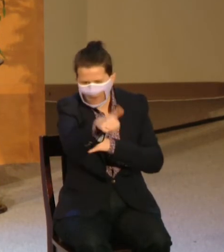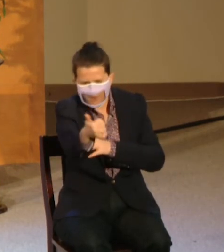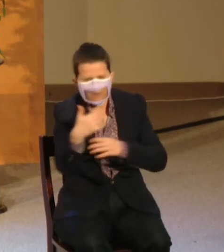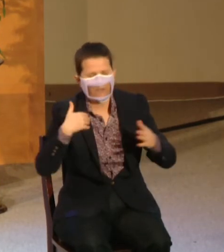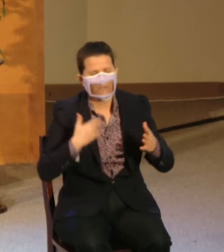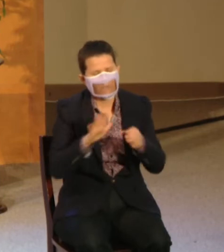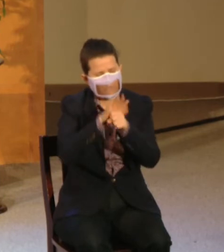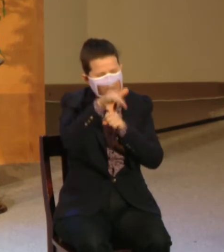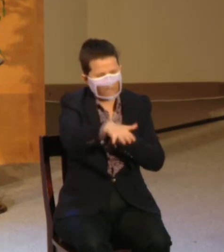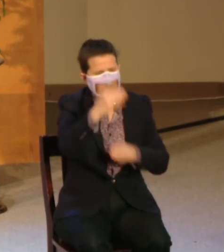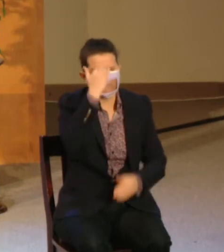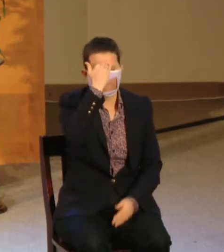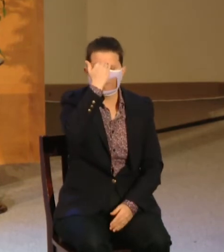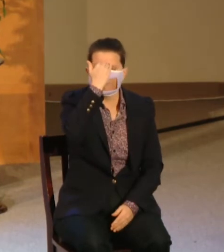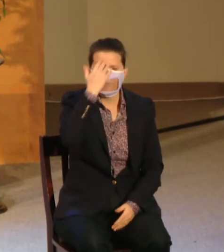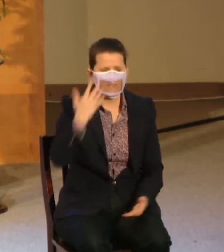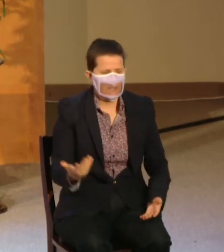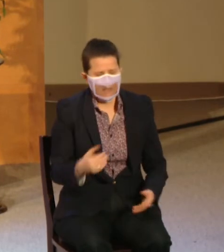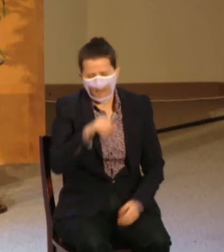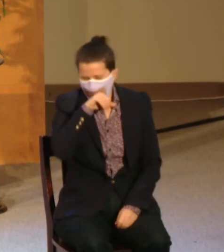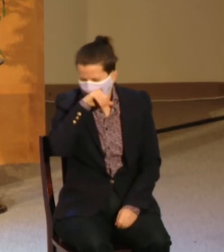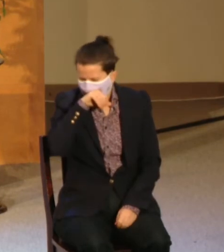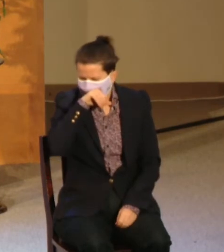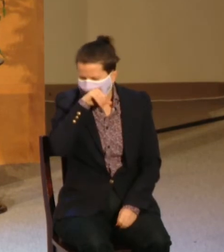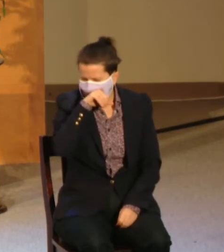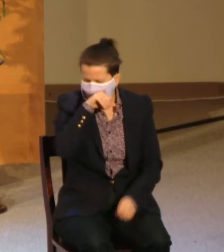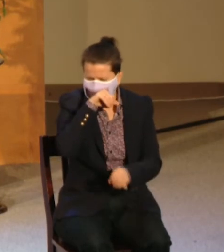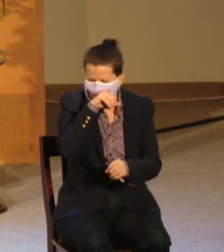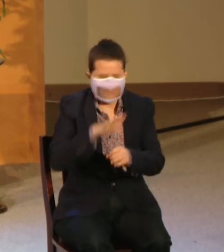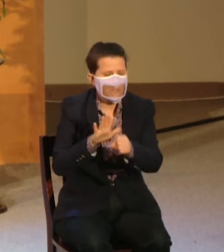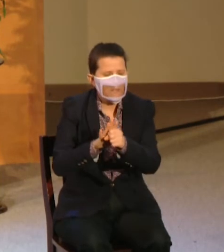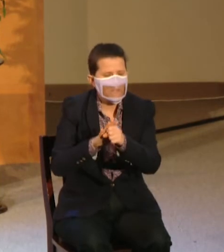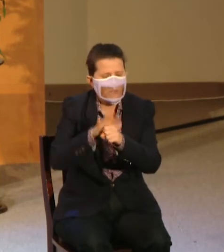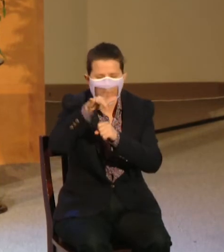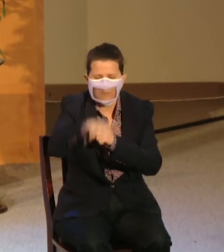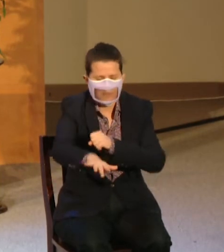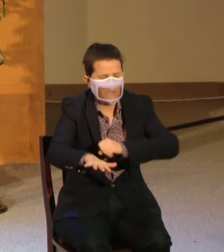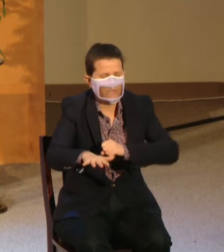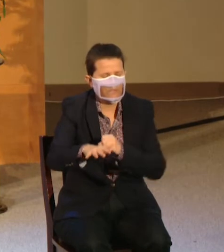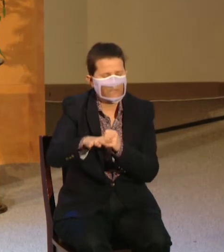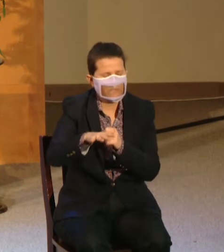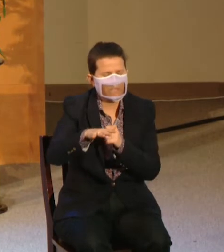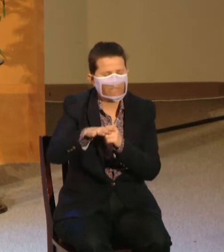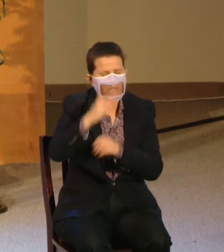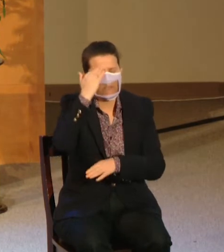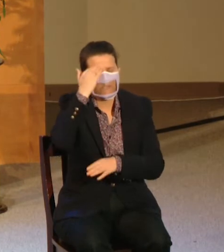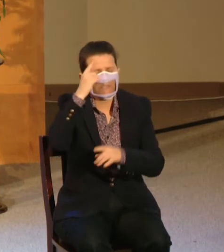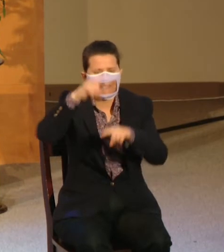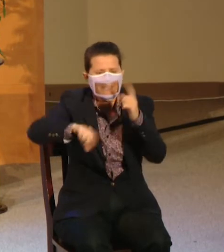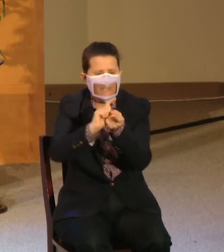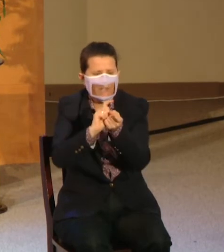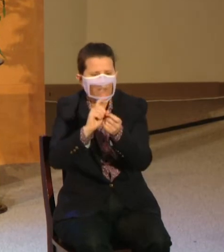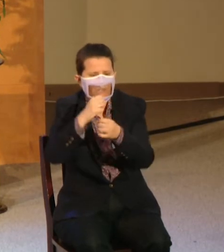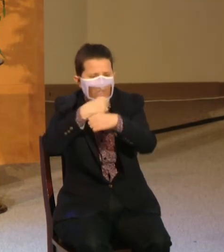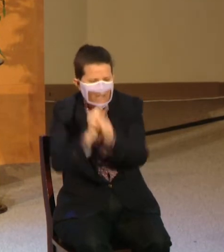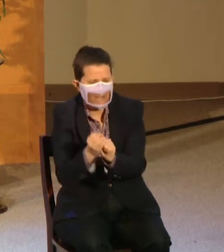lack. We have to get rid of that consciousness that says, when my ship comes in, when I get